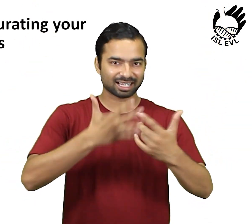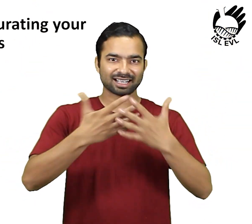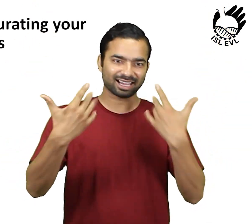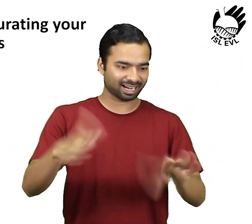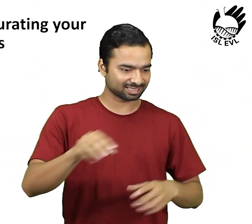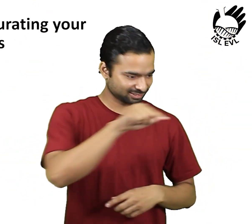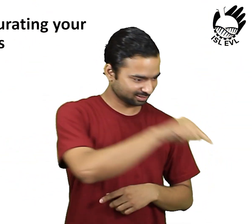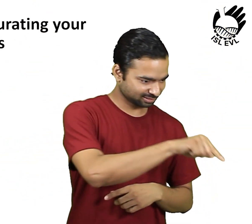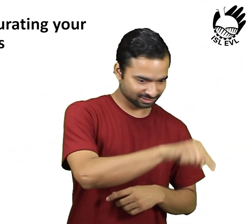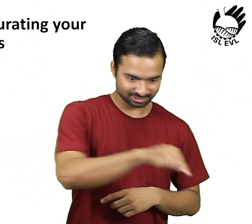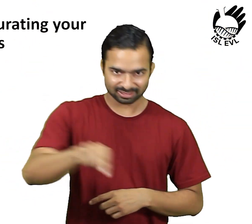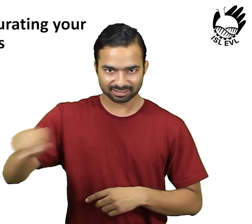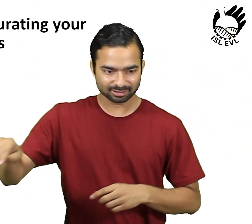Crystallization video part 2.